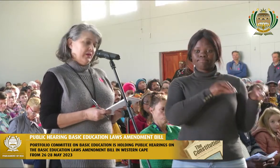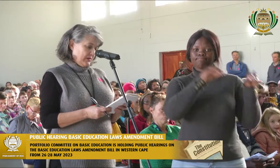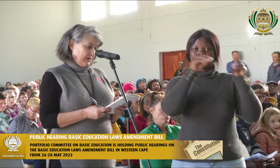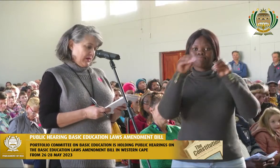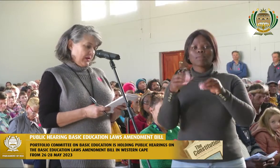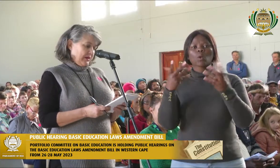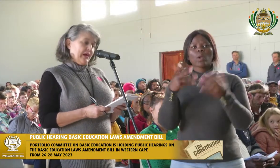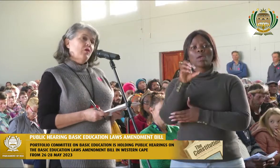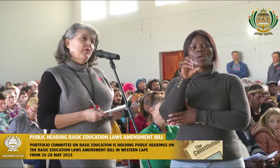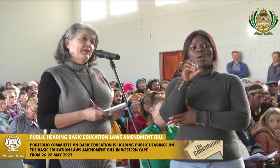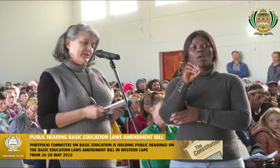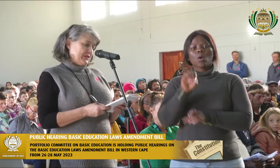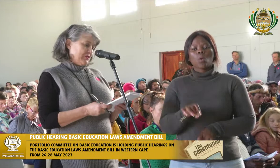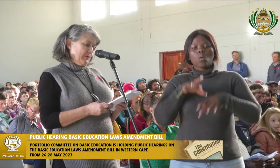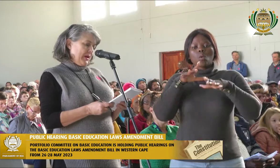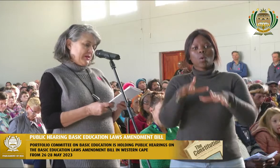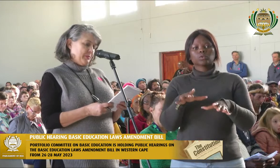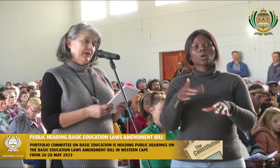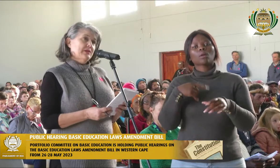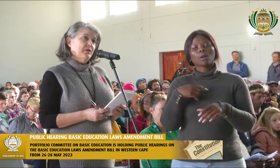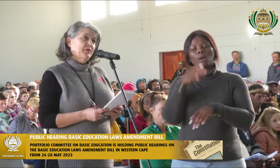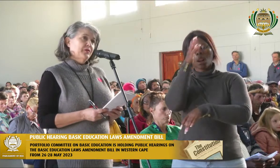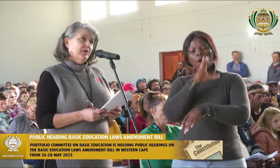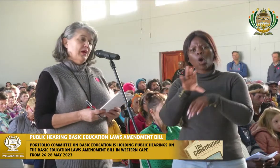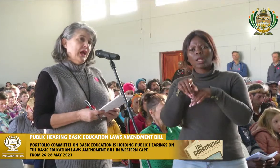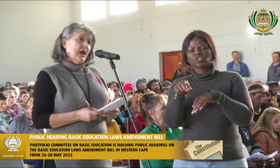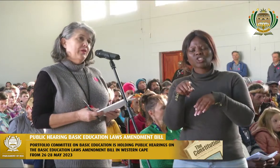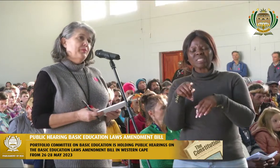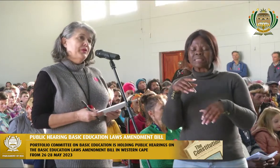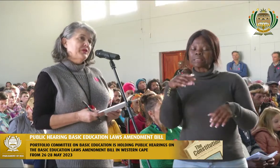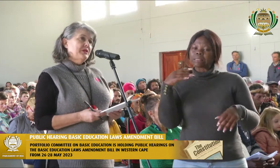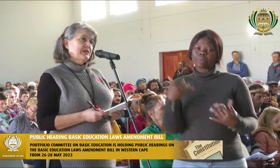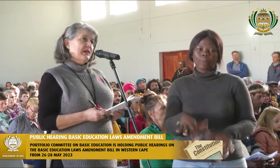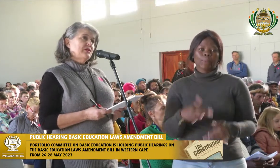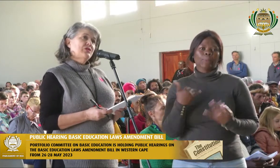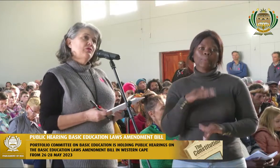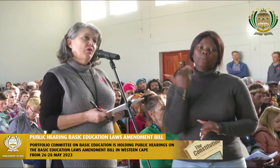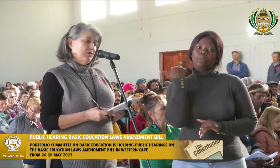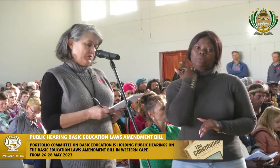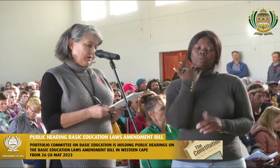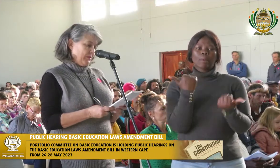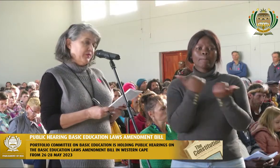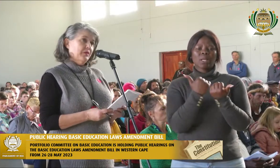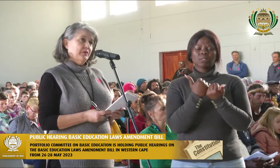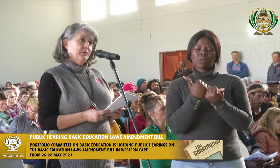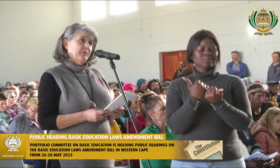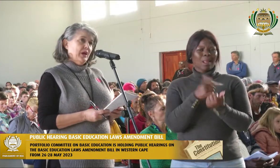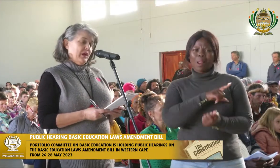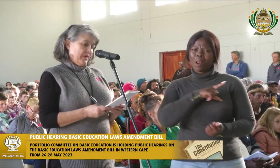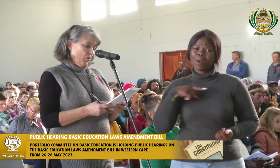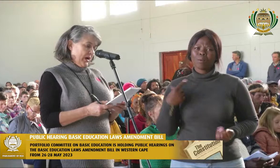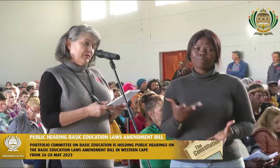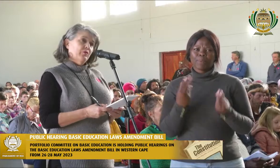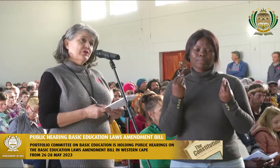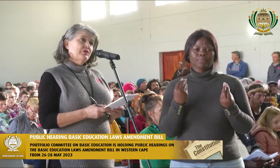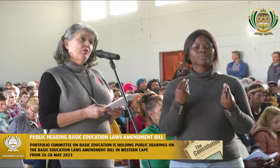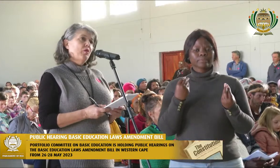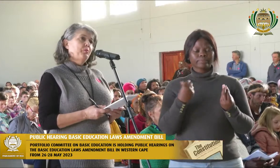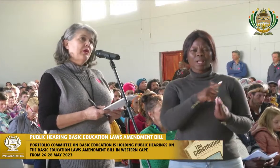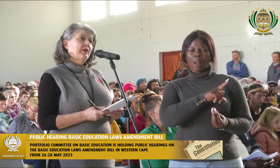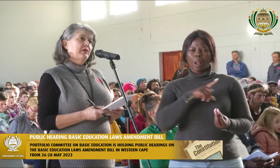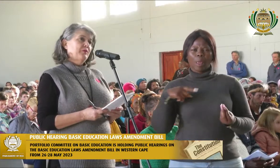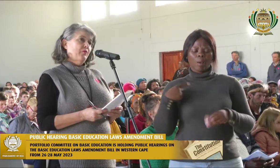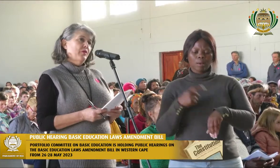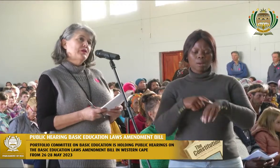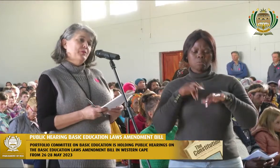college there. That college is extremely expensive, and the bursaries takes too long to come through. They wait for a too